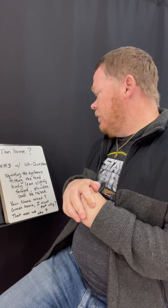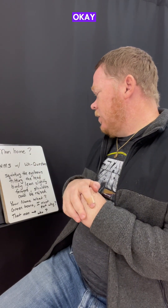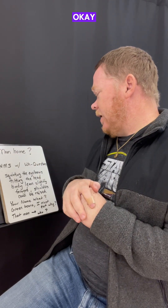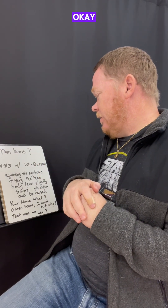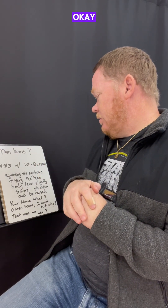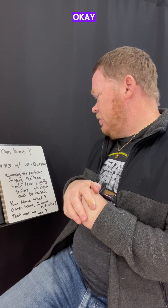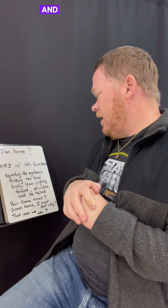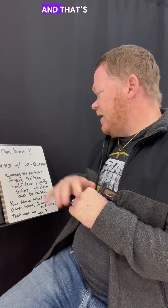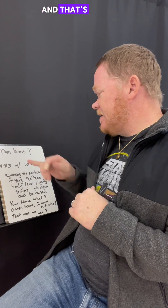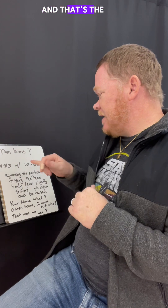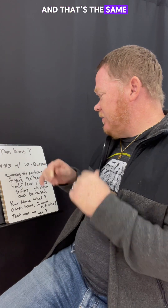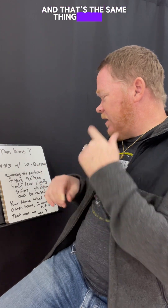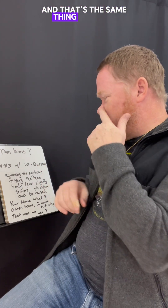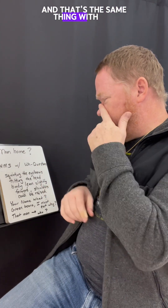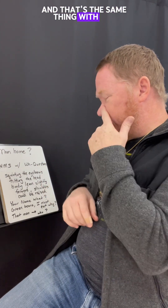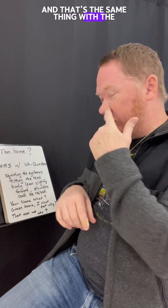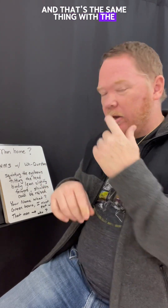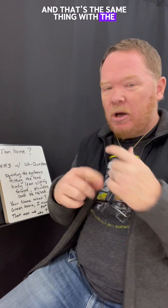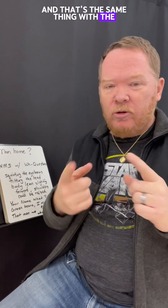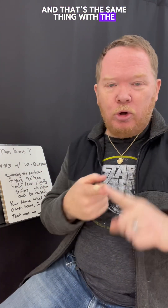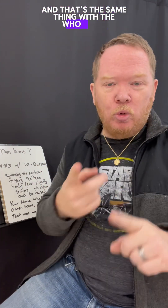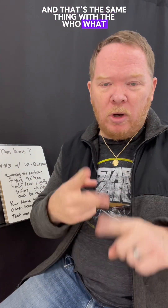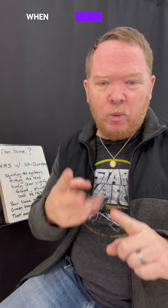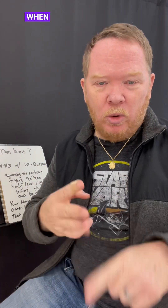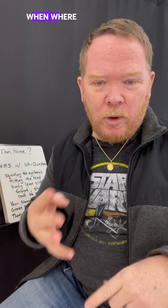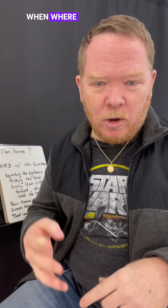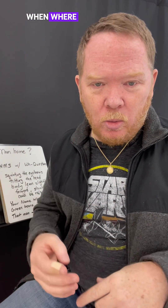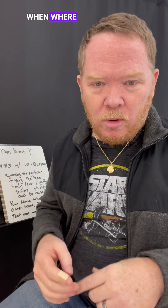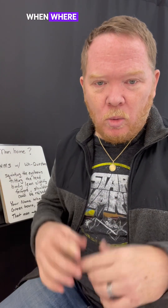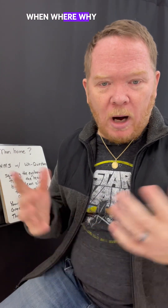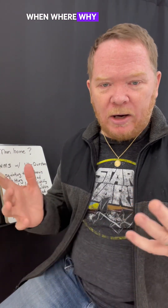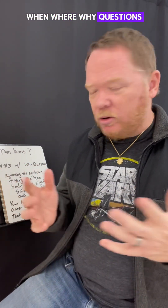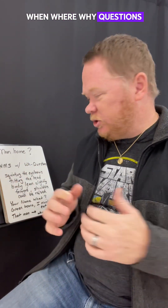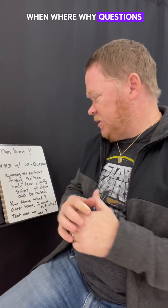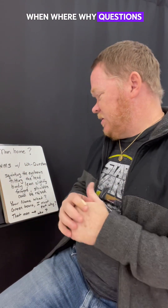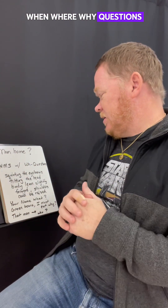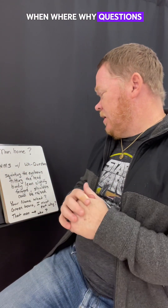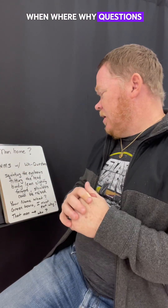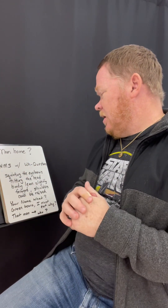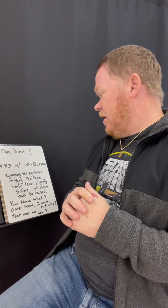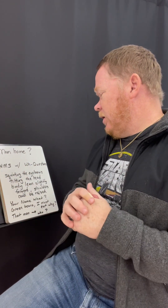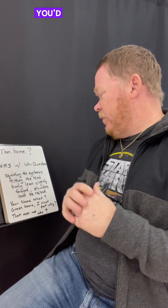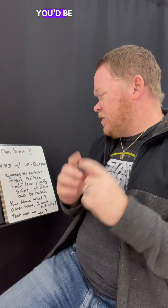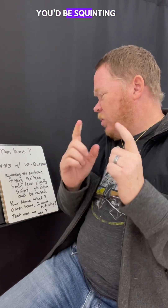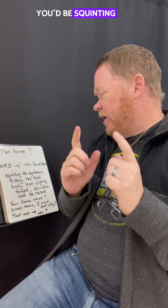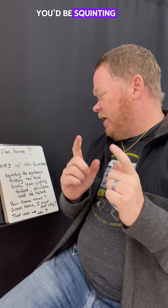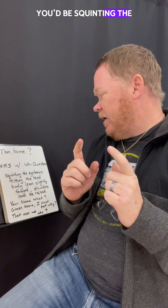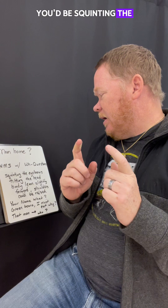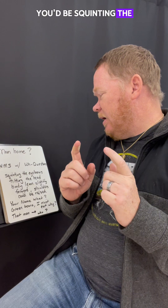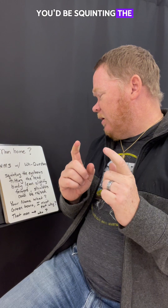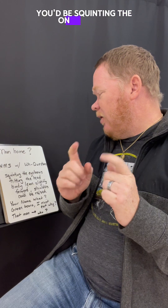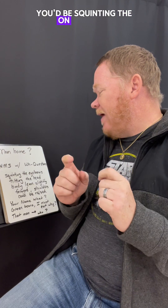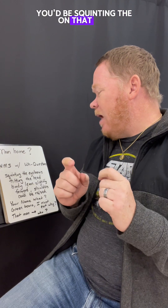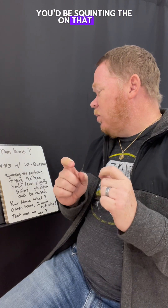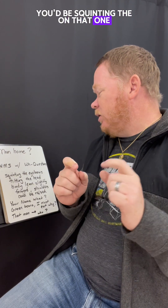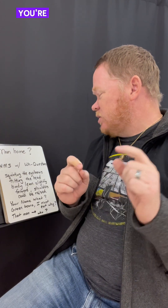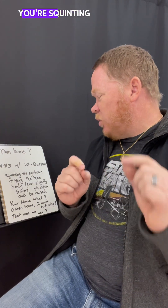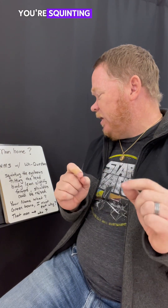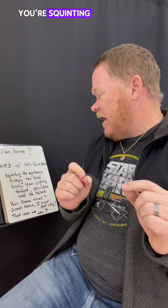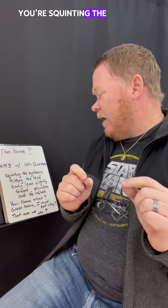Okay. And that's the same thing with the who, what, when, where, why questions. You'd be squinting on that one, you're squinting the